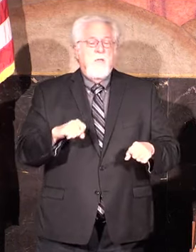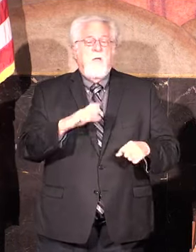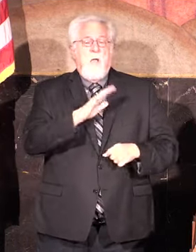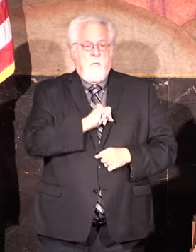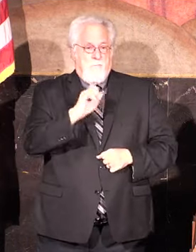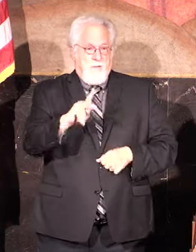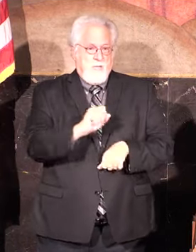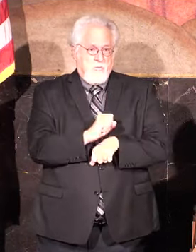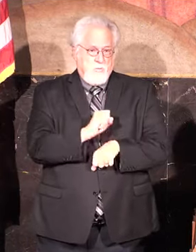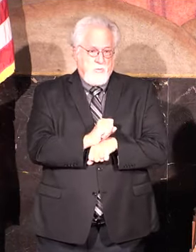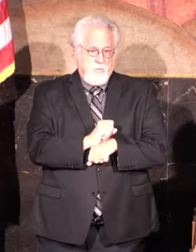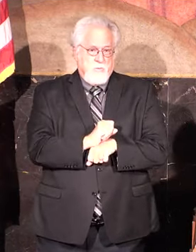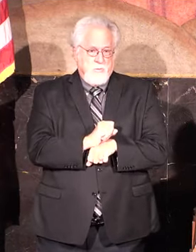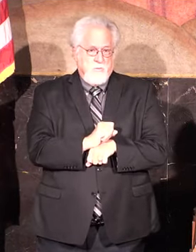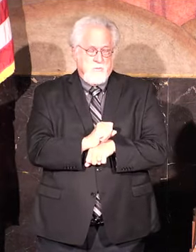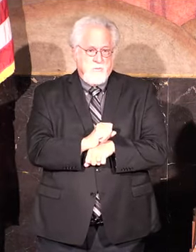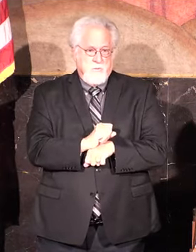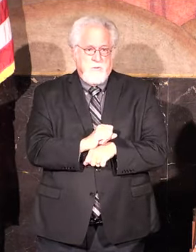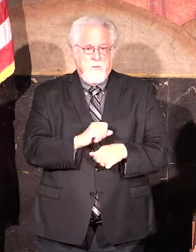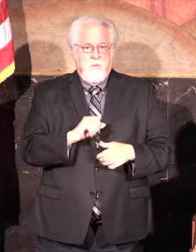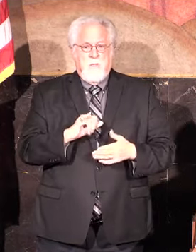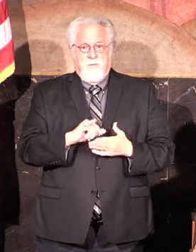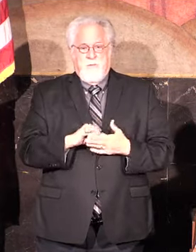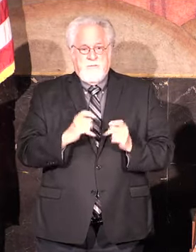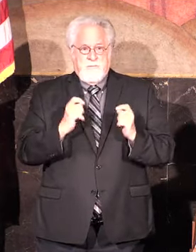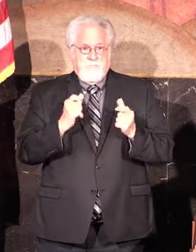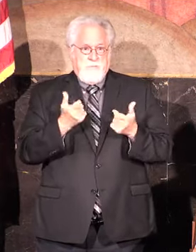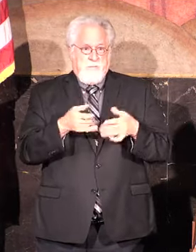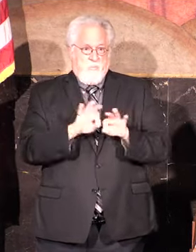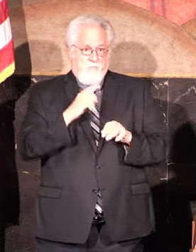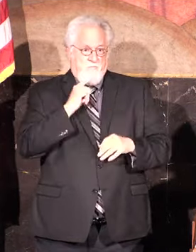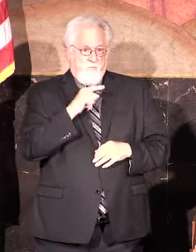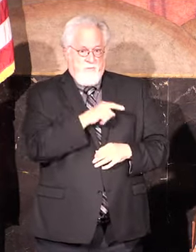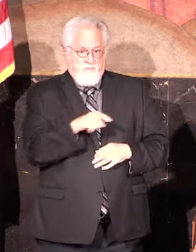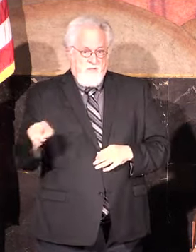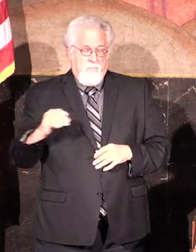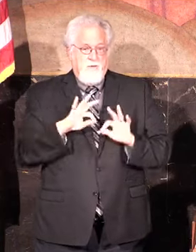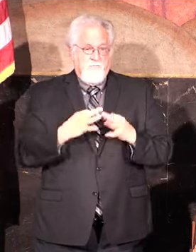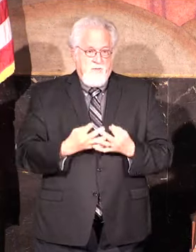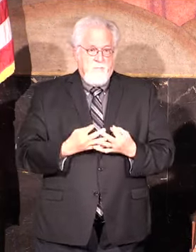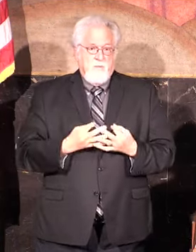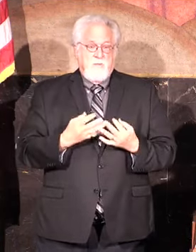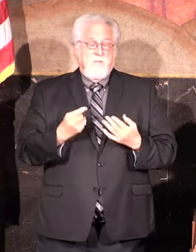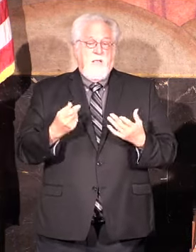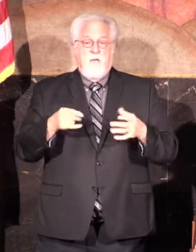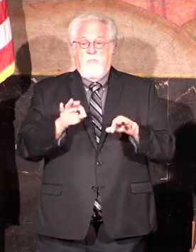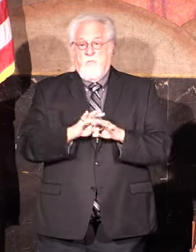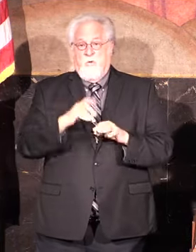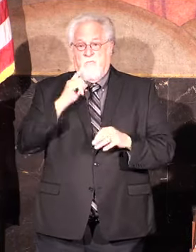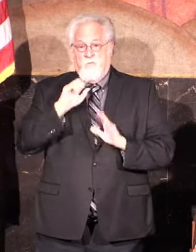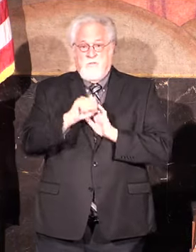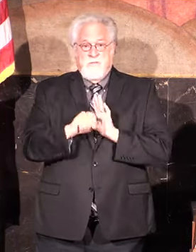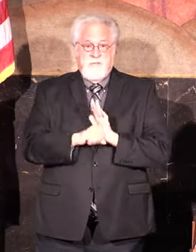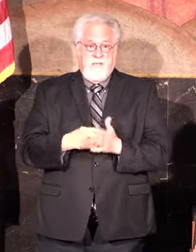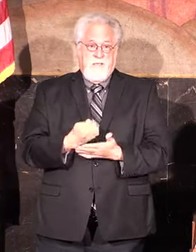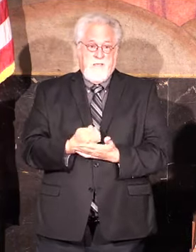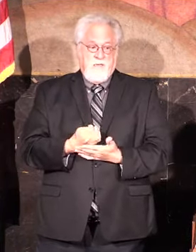the workforce. That's going to be critically important for them and their families, as well as the state's